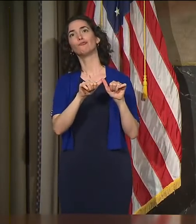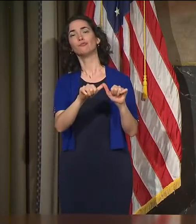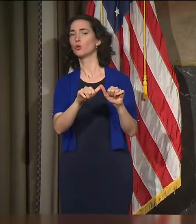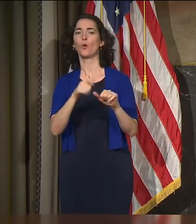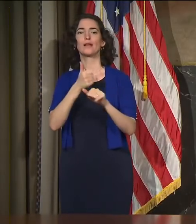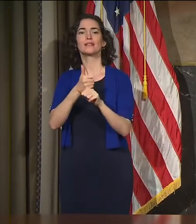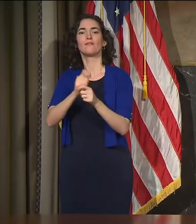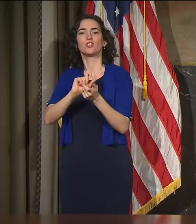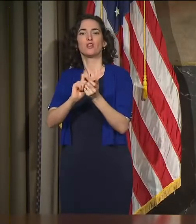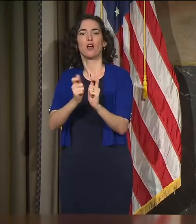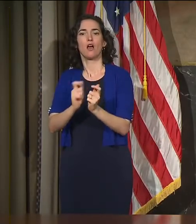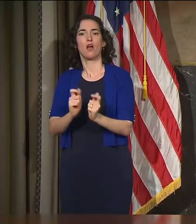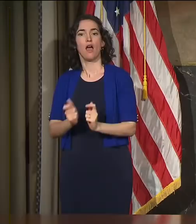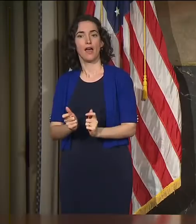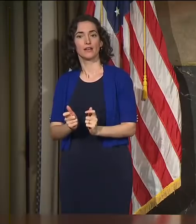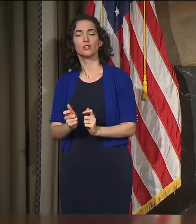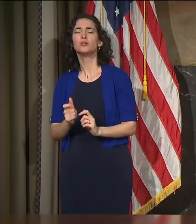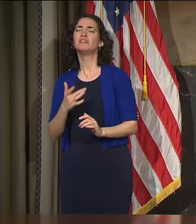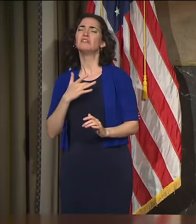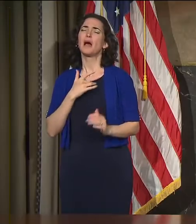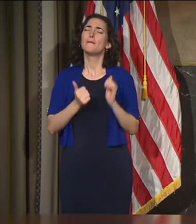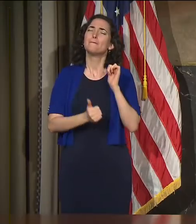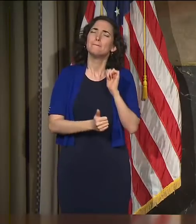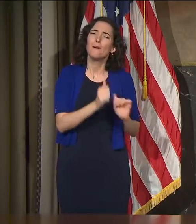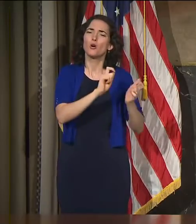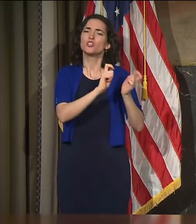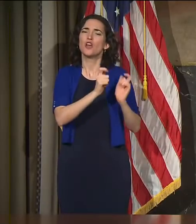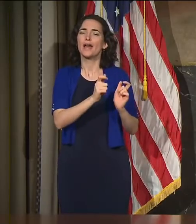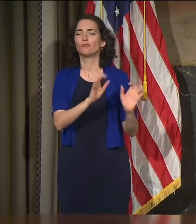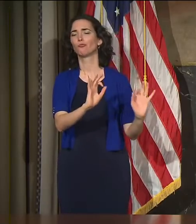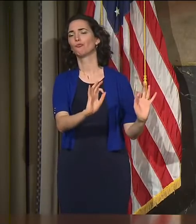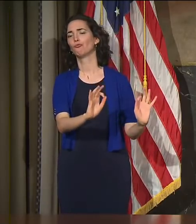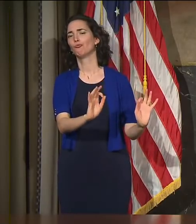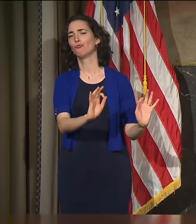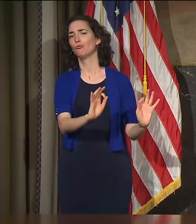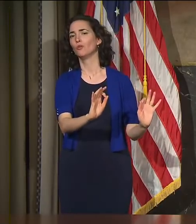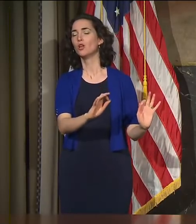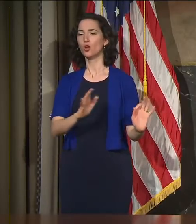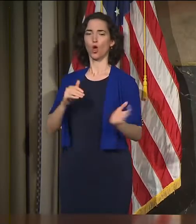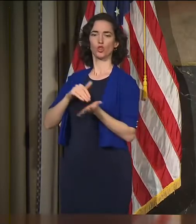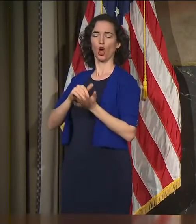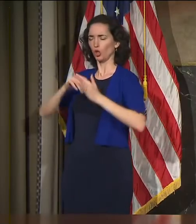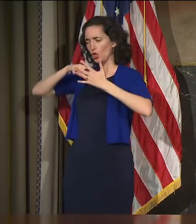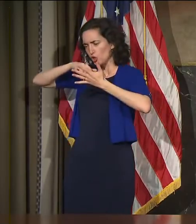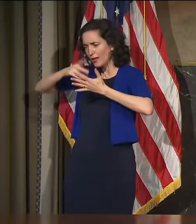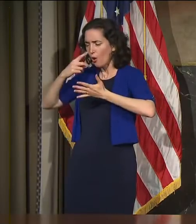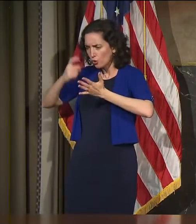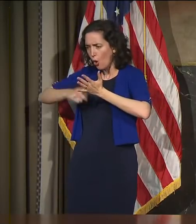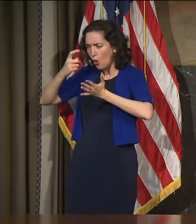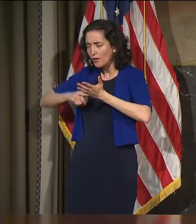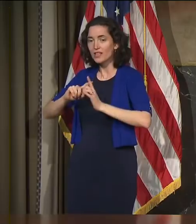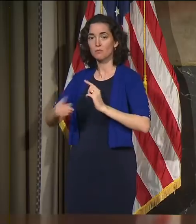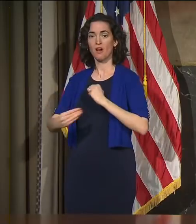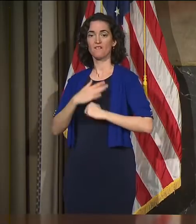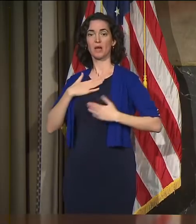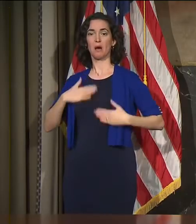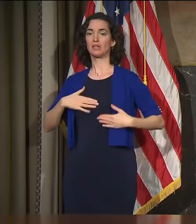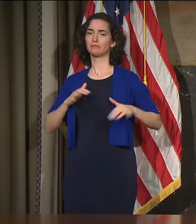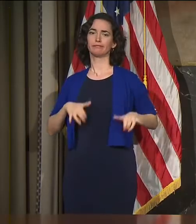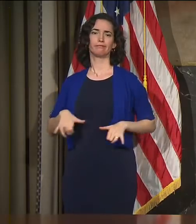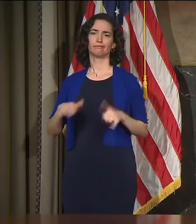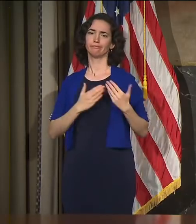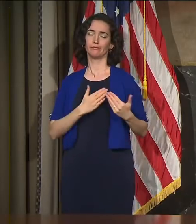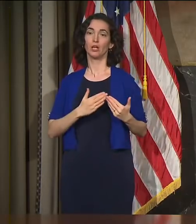those mutations are relatively insignificant, except from an epidemiologic standpoint. Every now and then you get a mutation